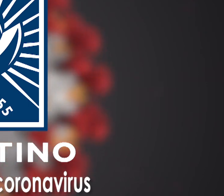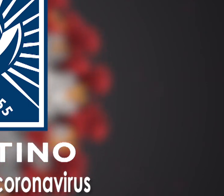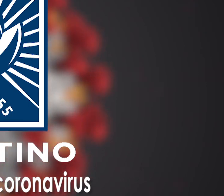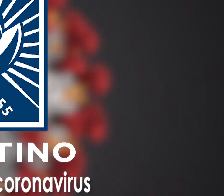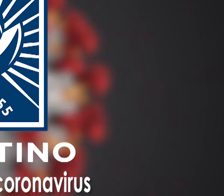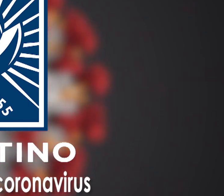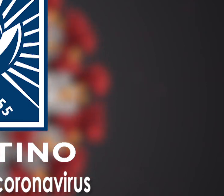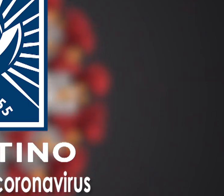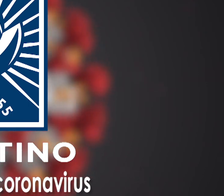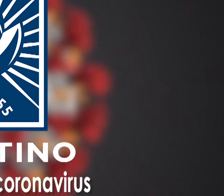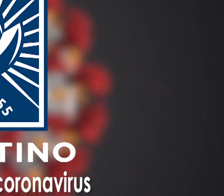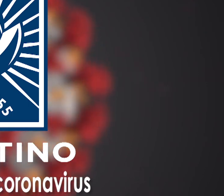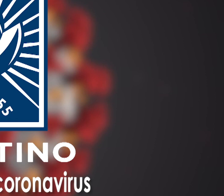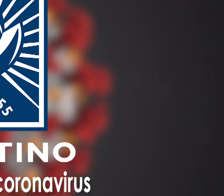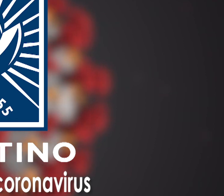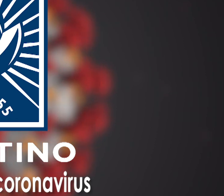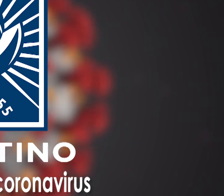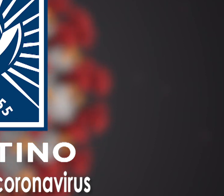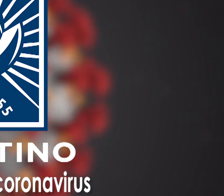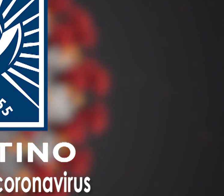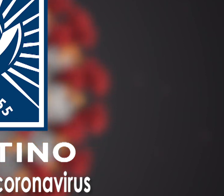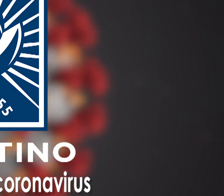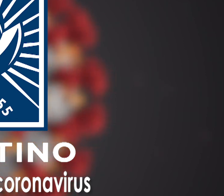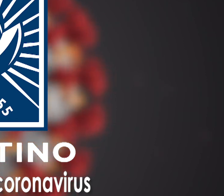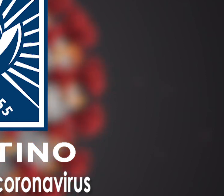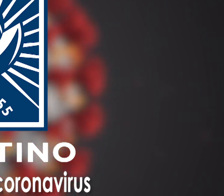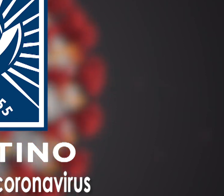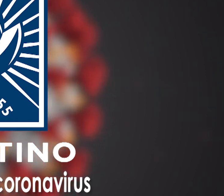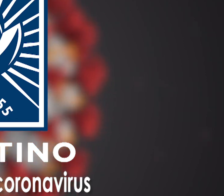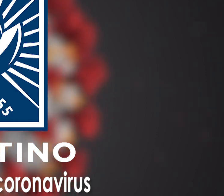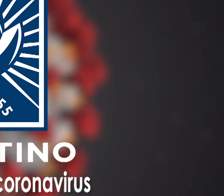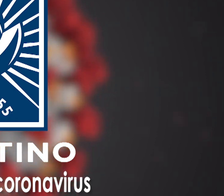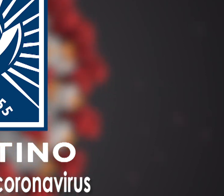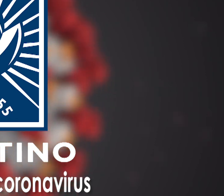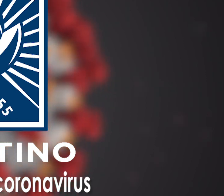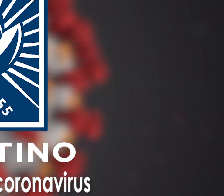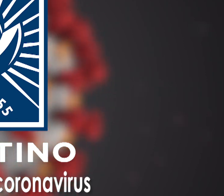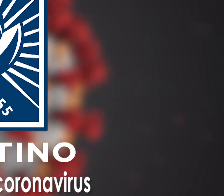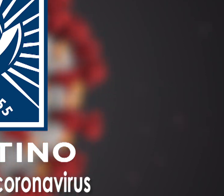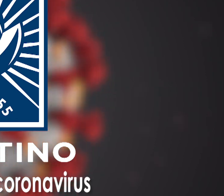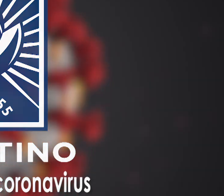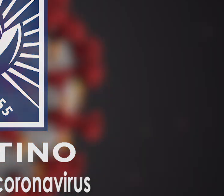pandemic in Cupertino, please visit cupertino.org/coronavirus.